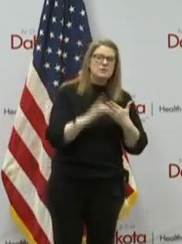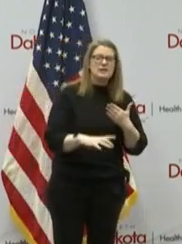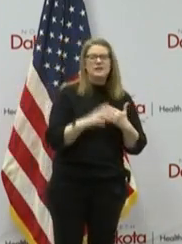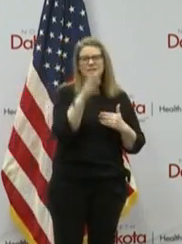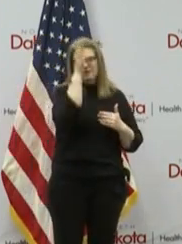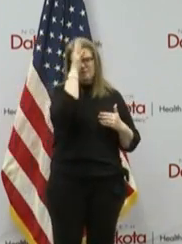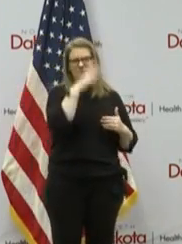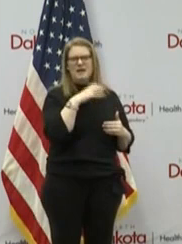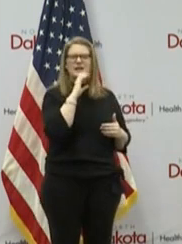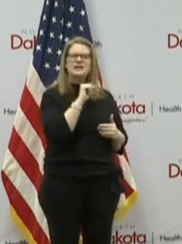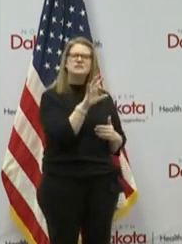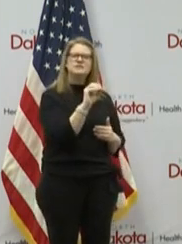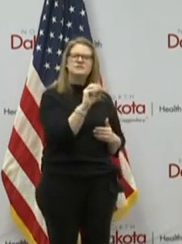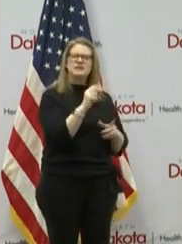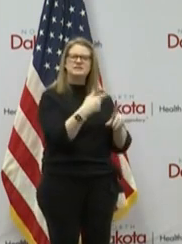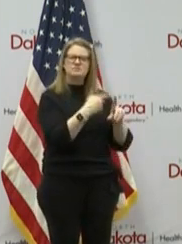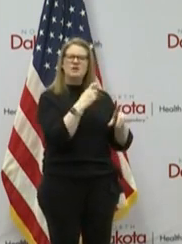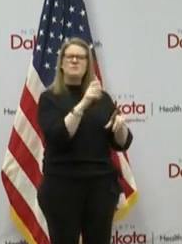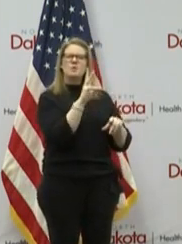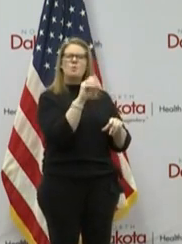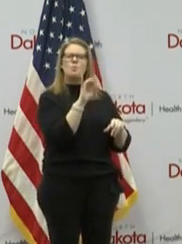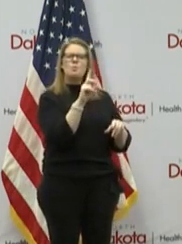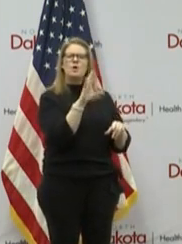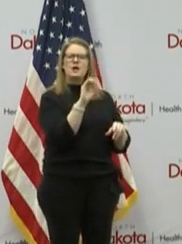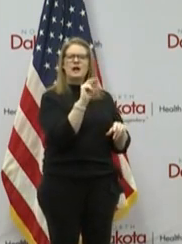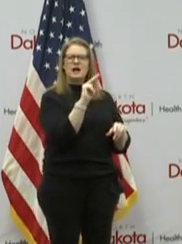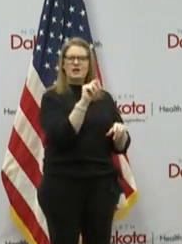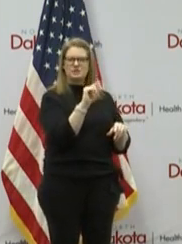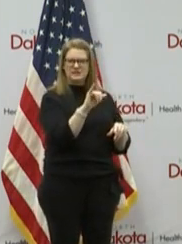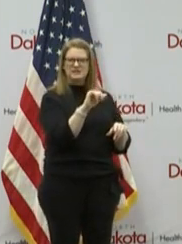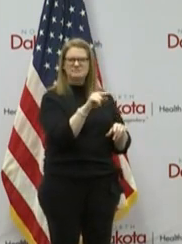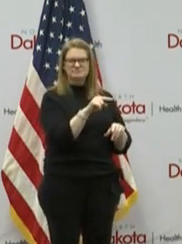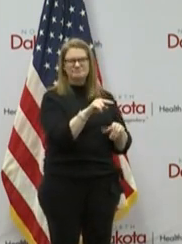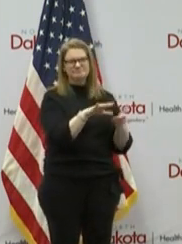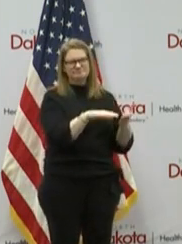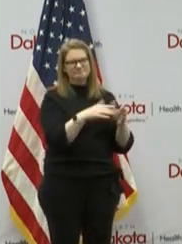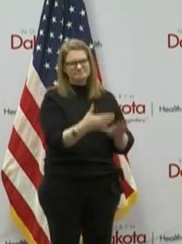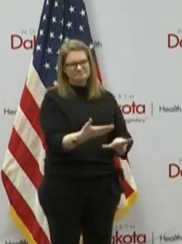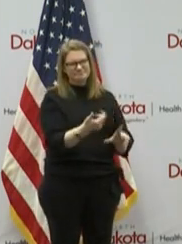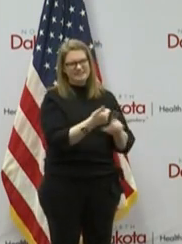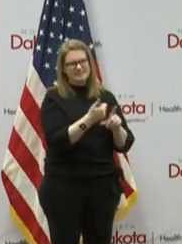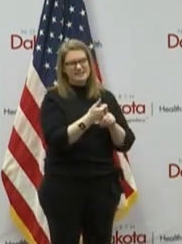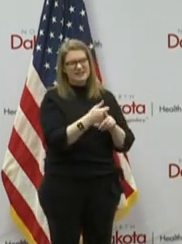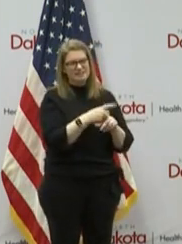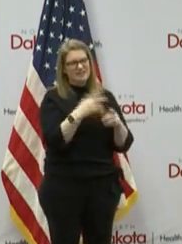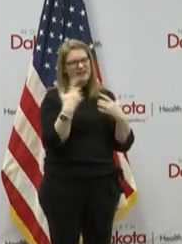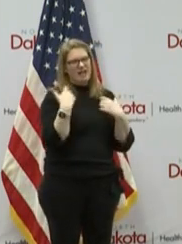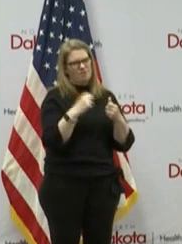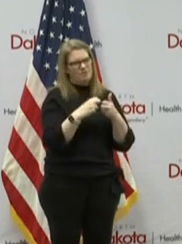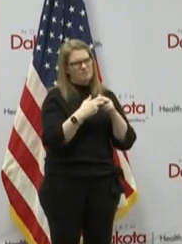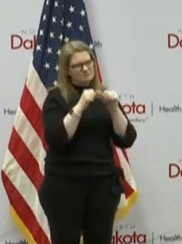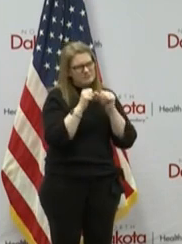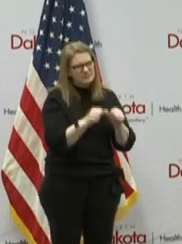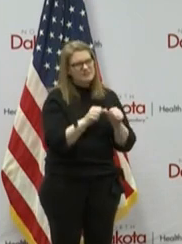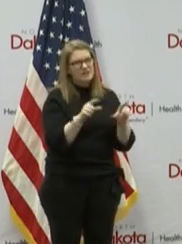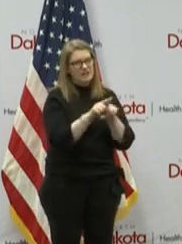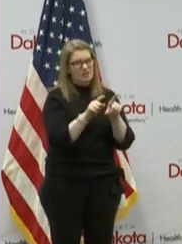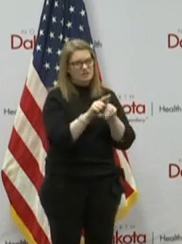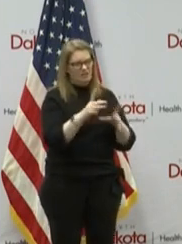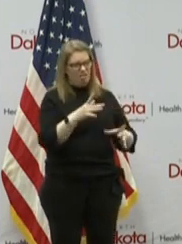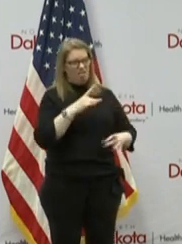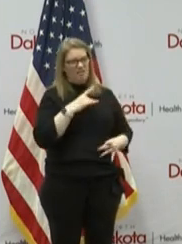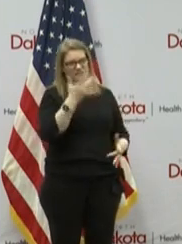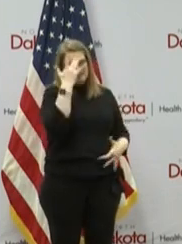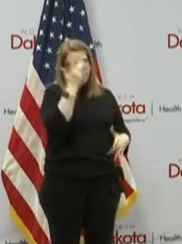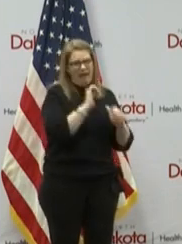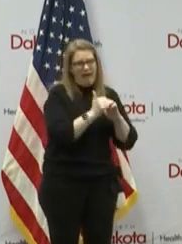from Ward County passed away from COVID-19. He had underlying health conditions, and he acquired COVID-19 through community spread.